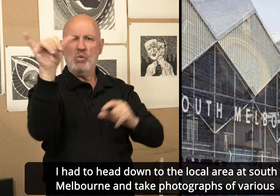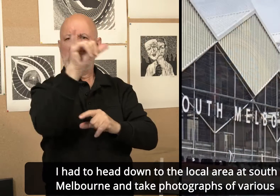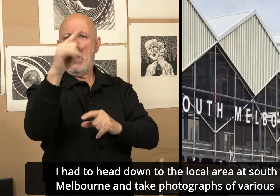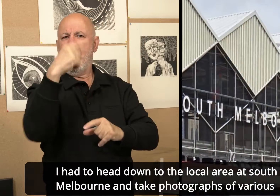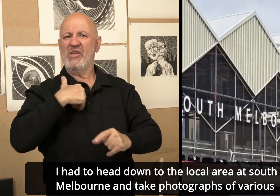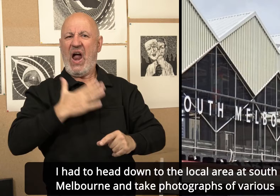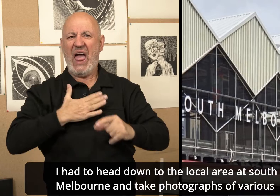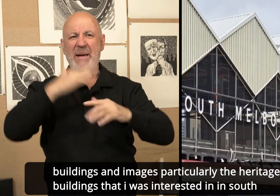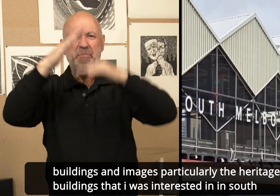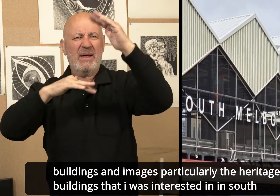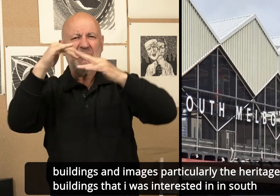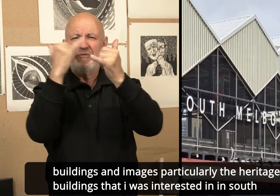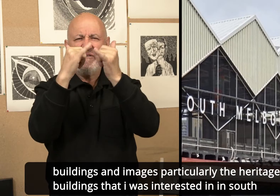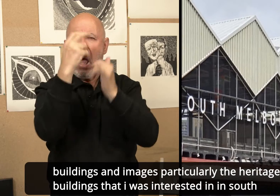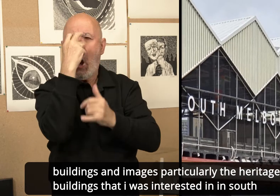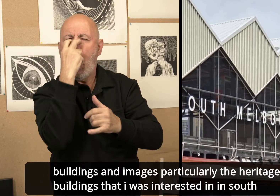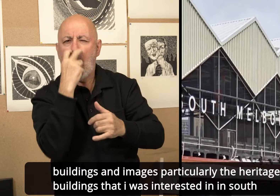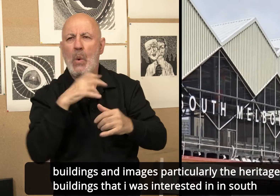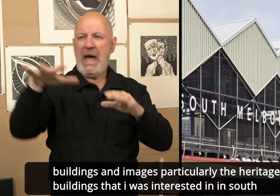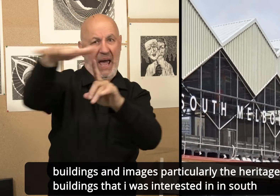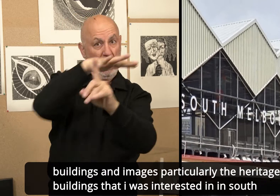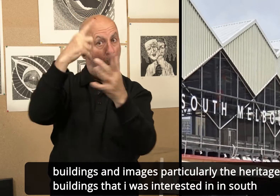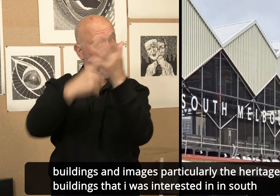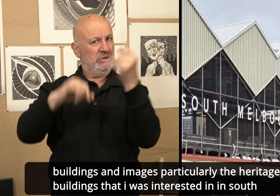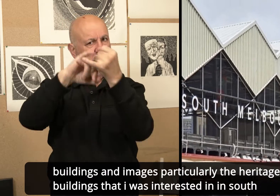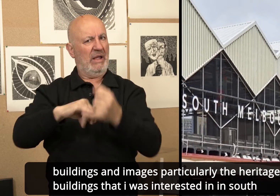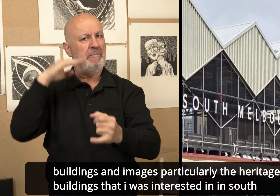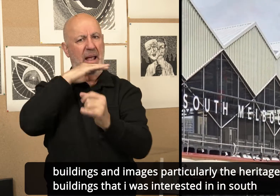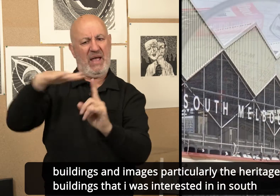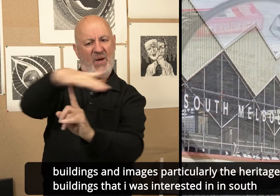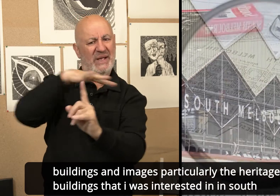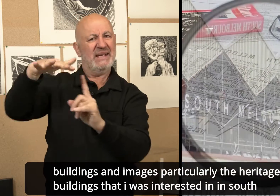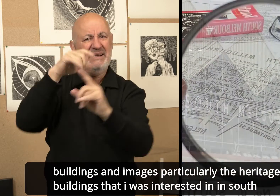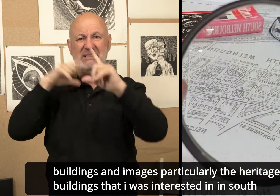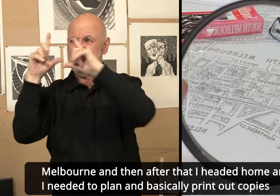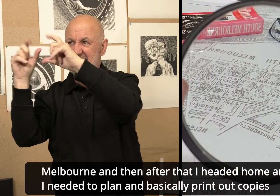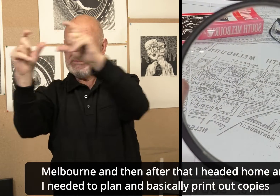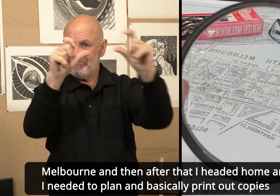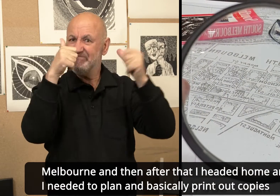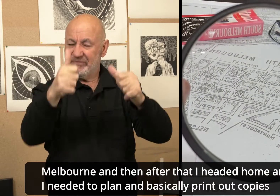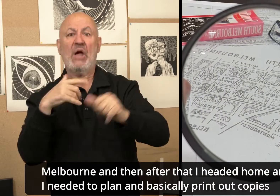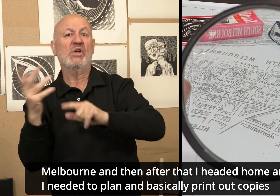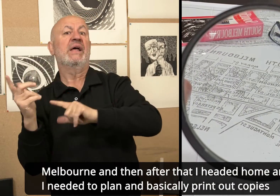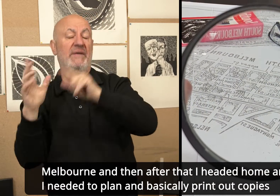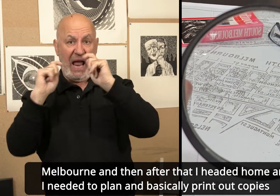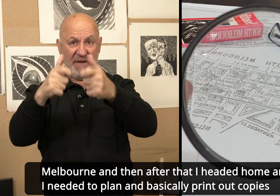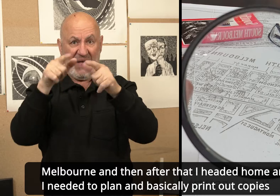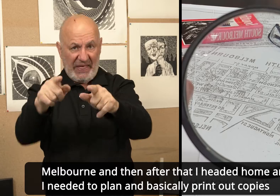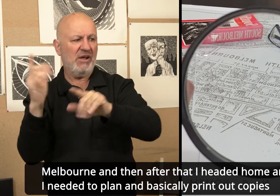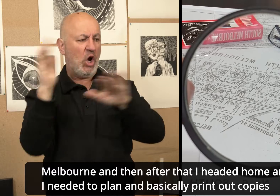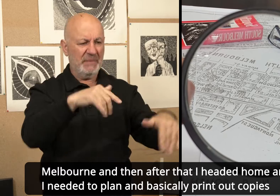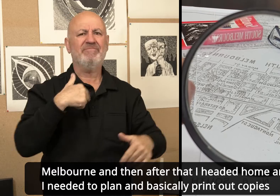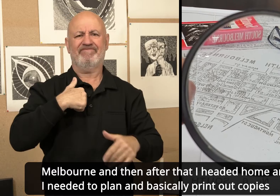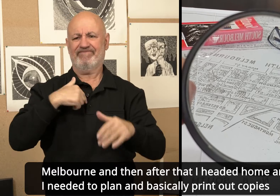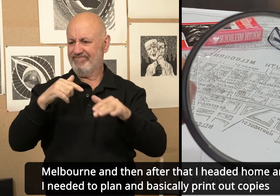South Melbourne and take photographs of various buildings and images, particularly the heritage buildings that I was interested in South Melbourne. And